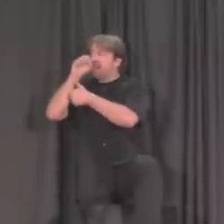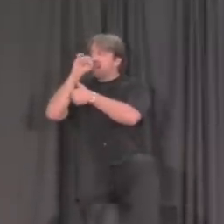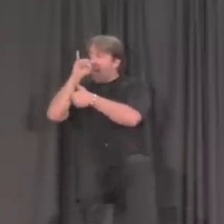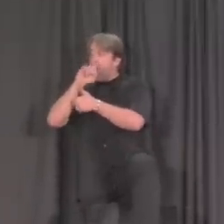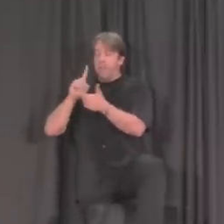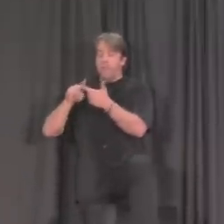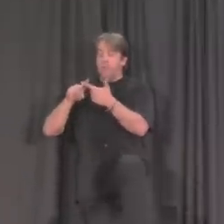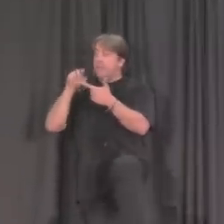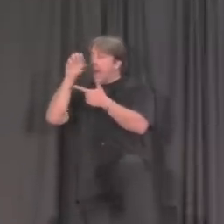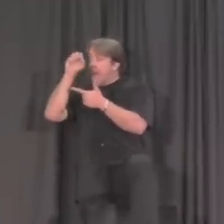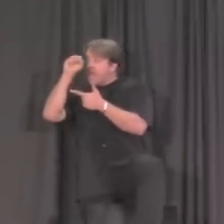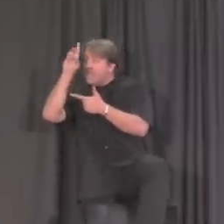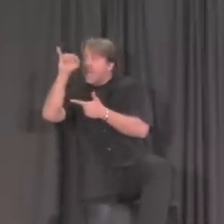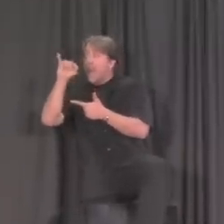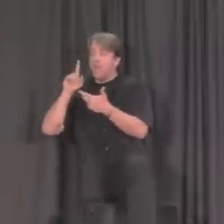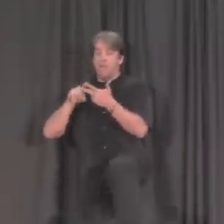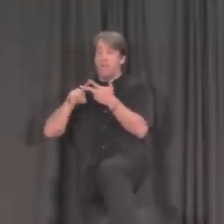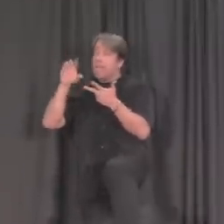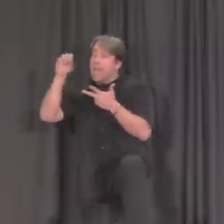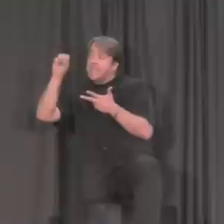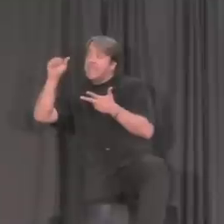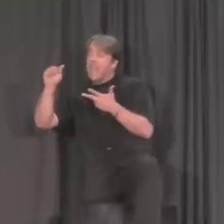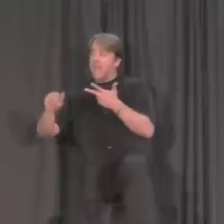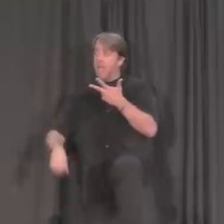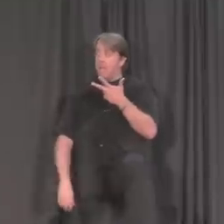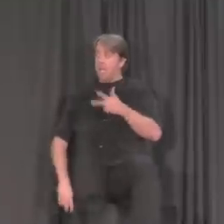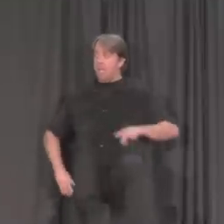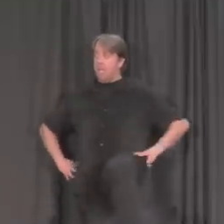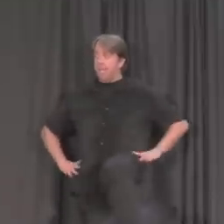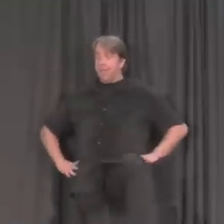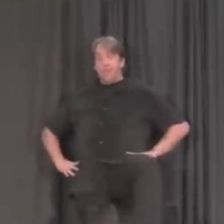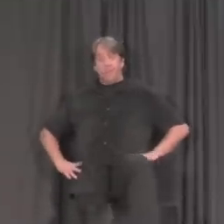got SSI, SSDI, SSA.